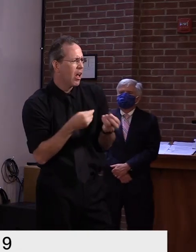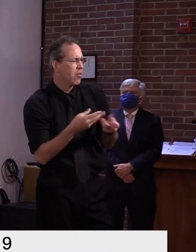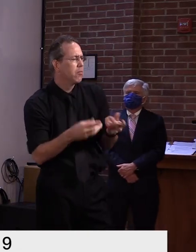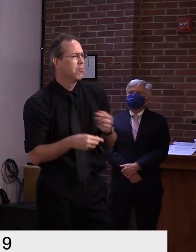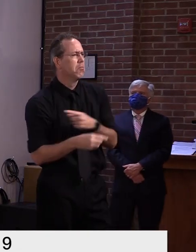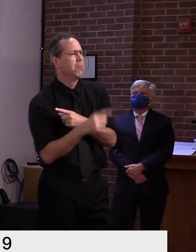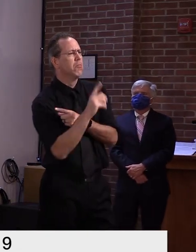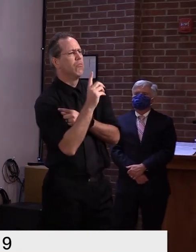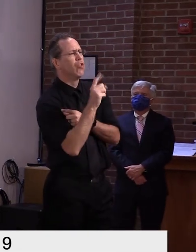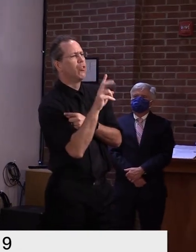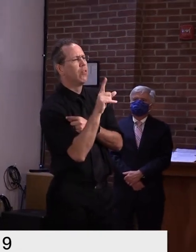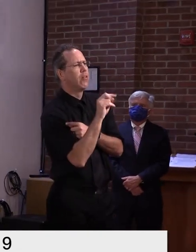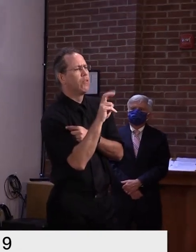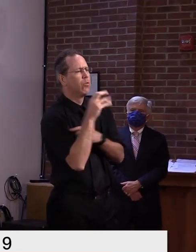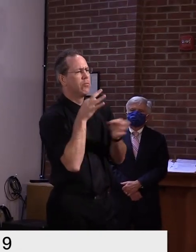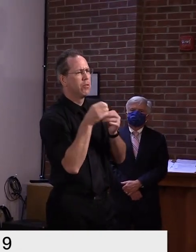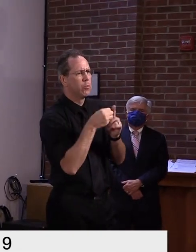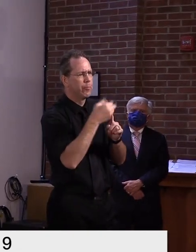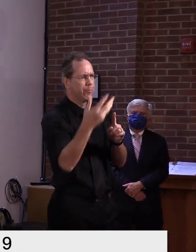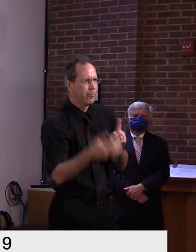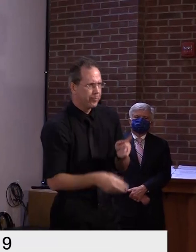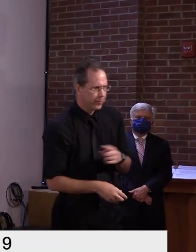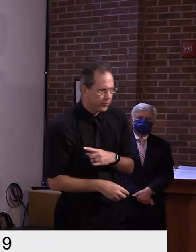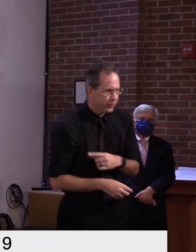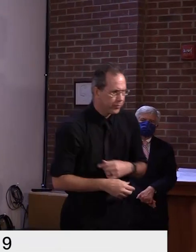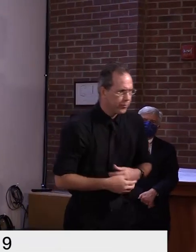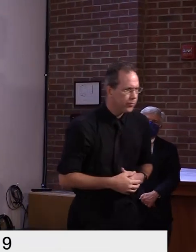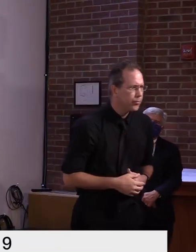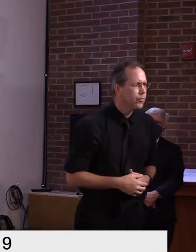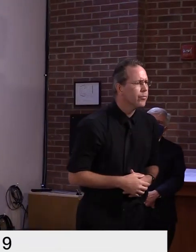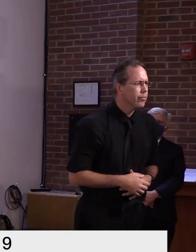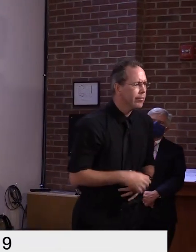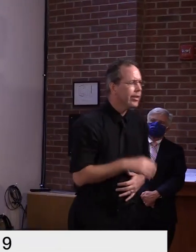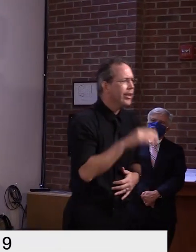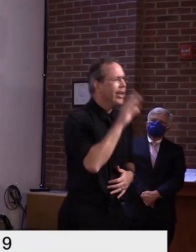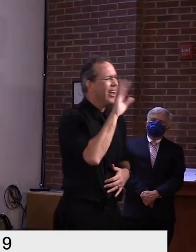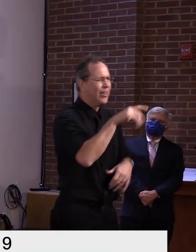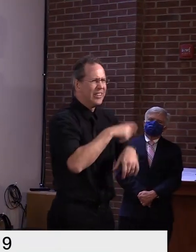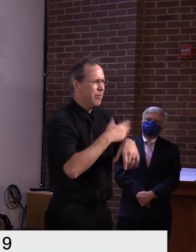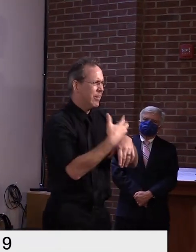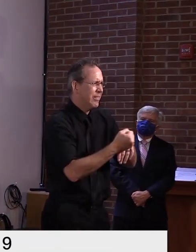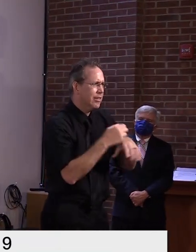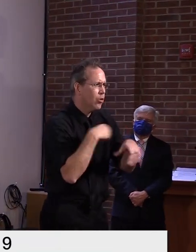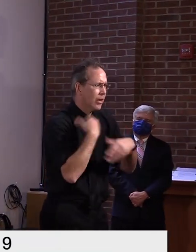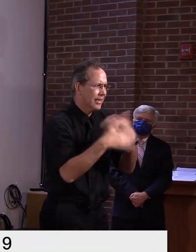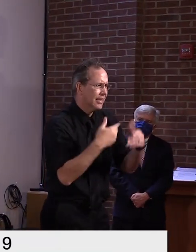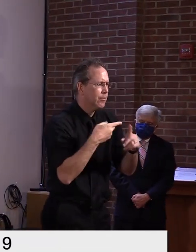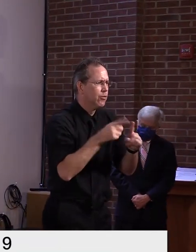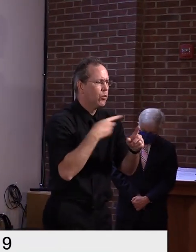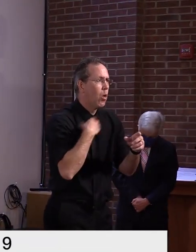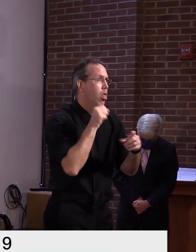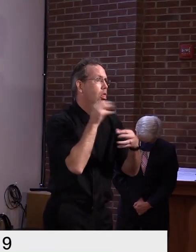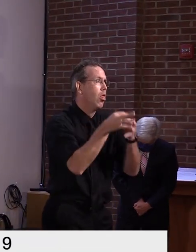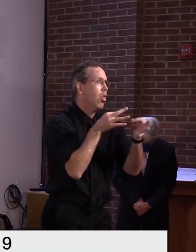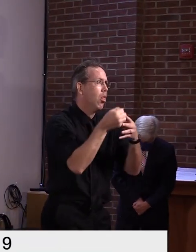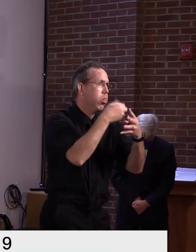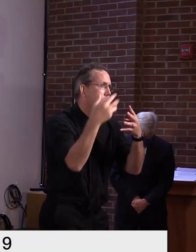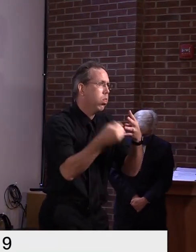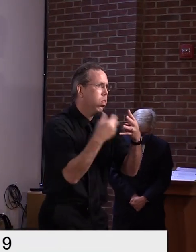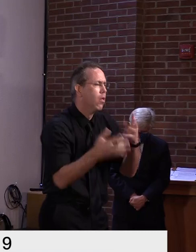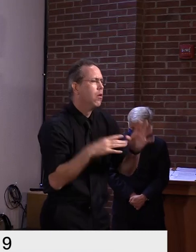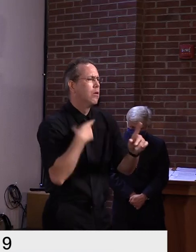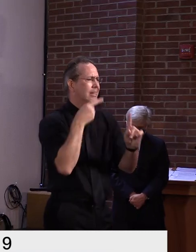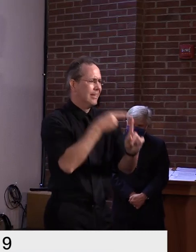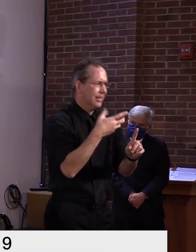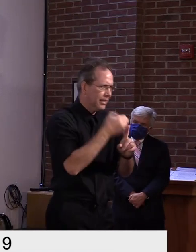Because we're short on time, I won't provide a lot of details, though, because that's what this team is charged with doing and already working on. Because